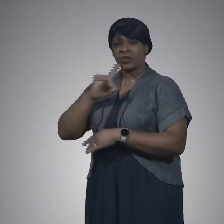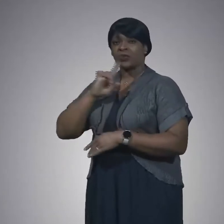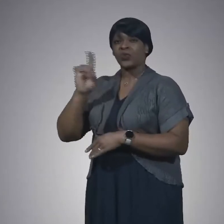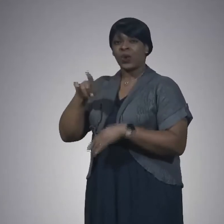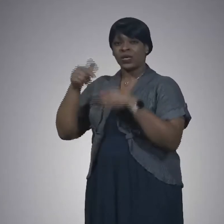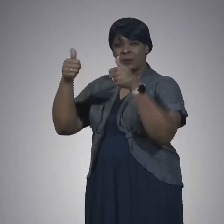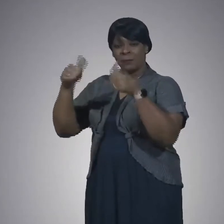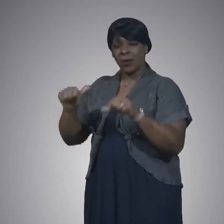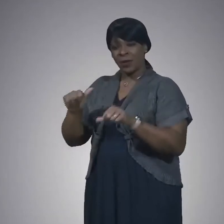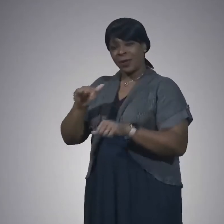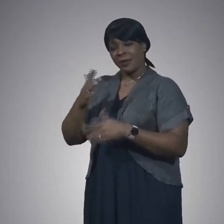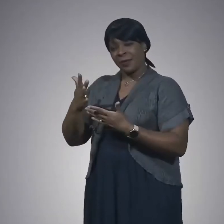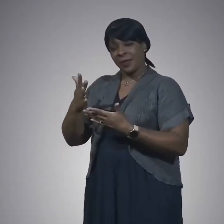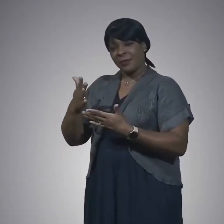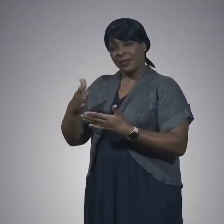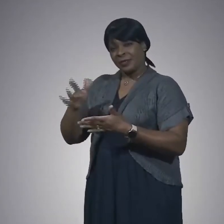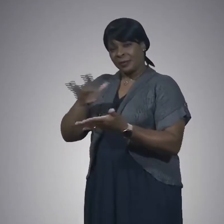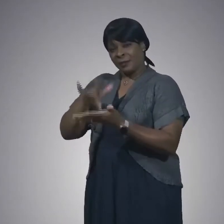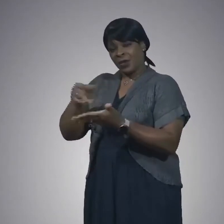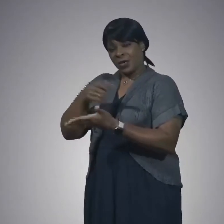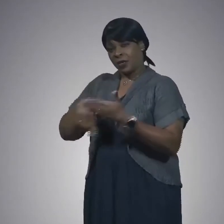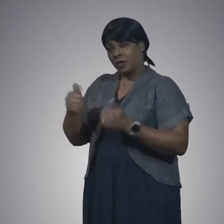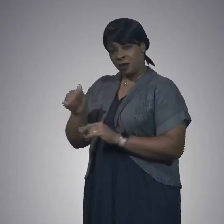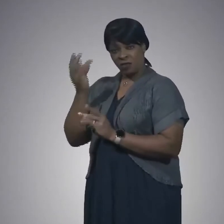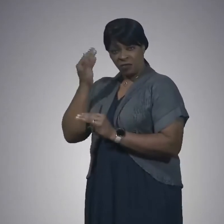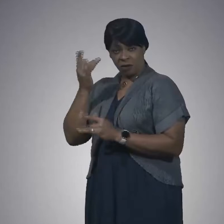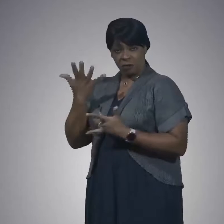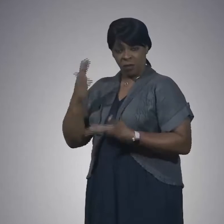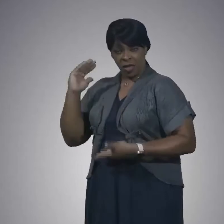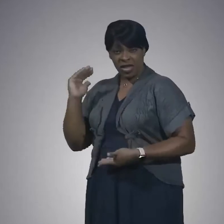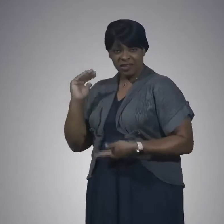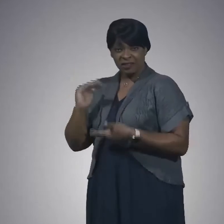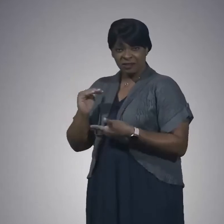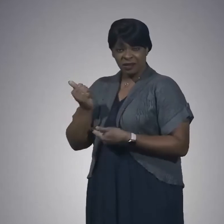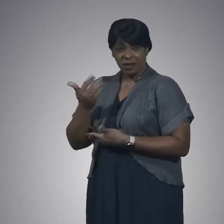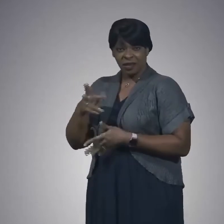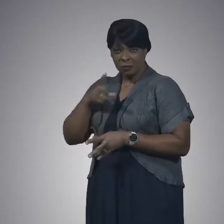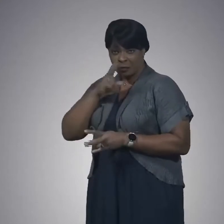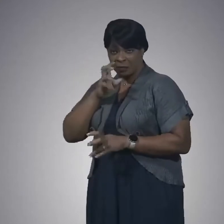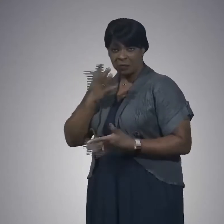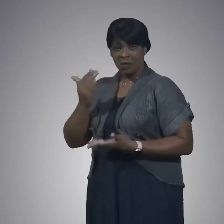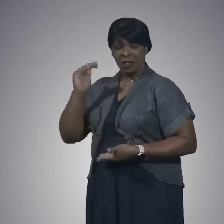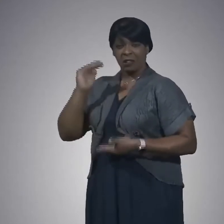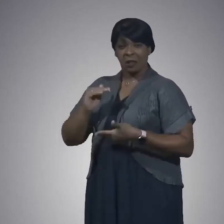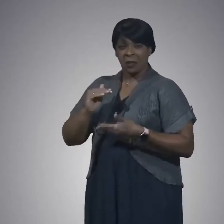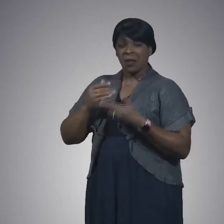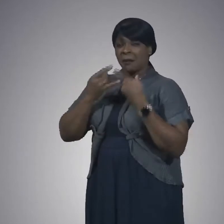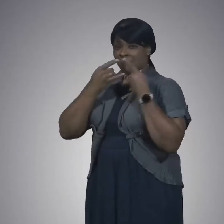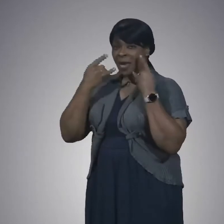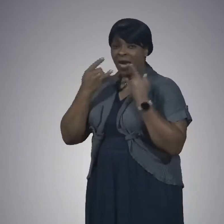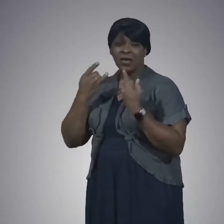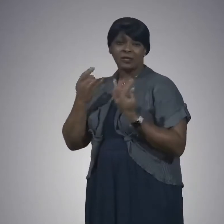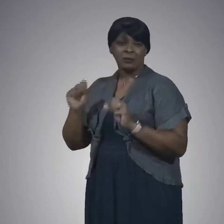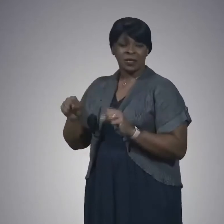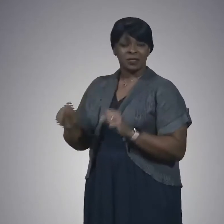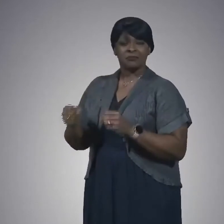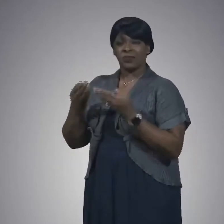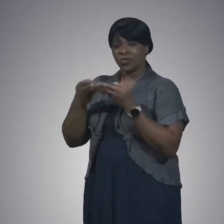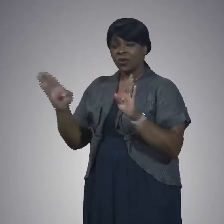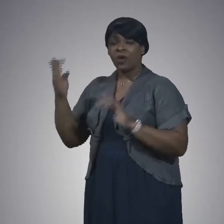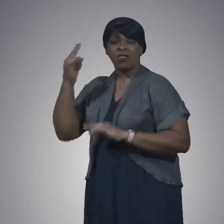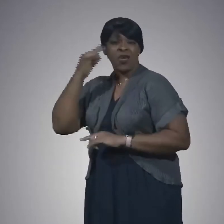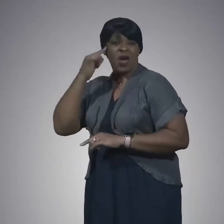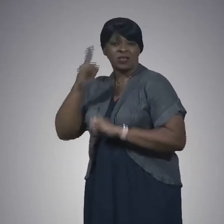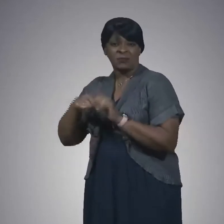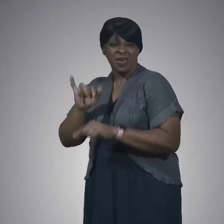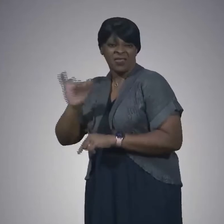probably sometime mid next week. Any thoughts of easing anything, limiting mask potentially? Any general thoughts about where we are with